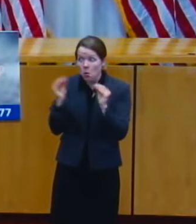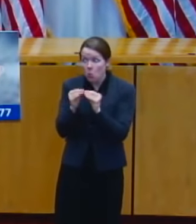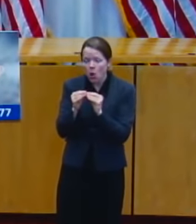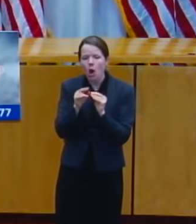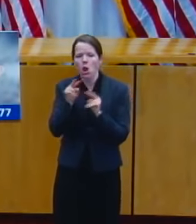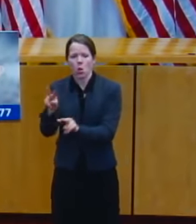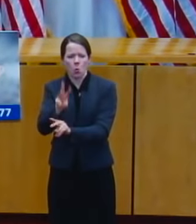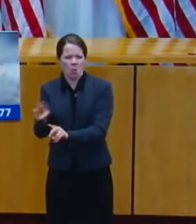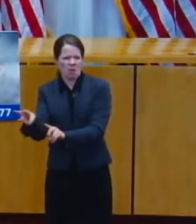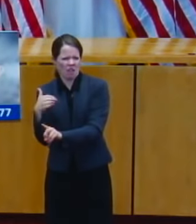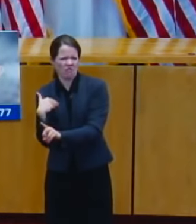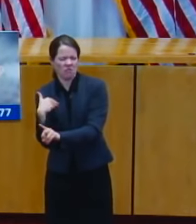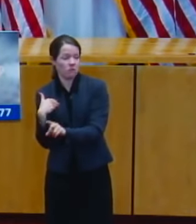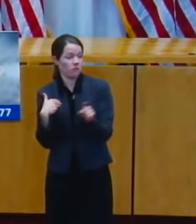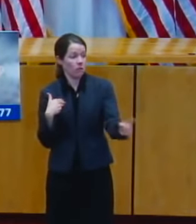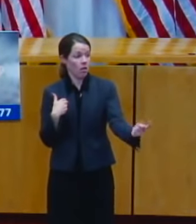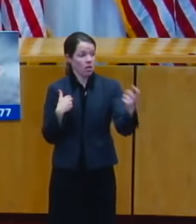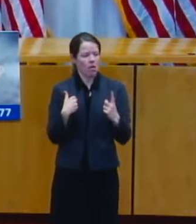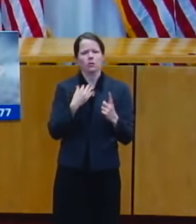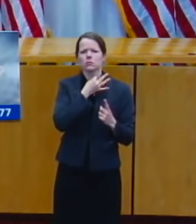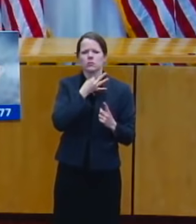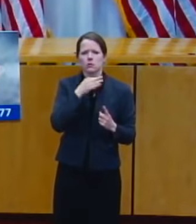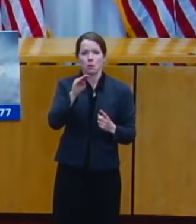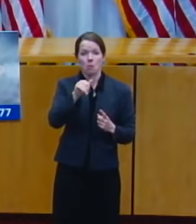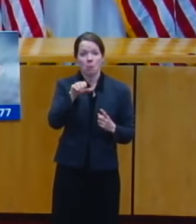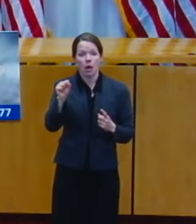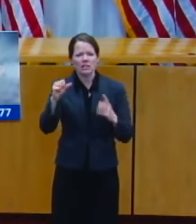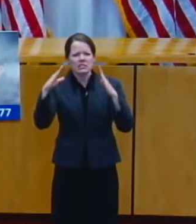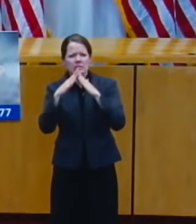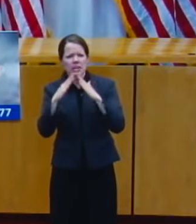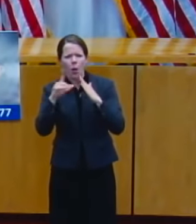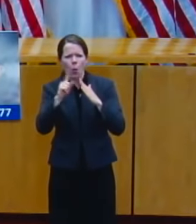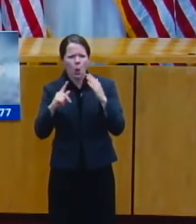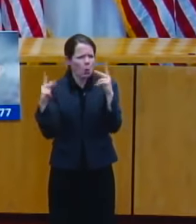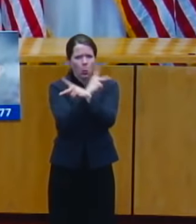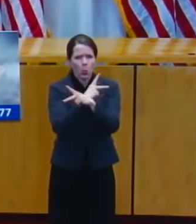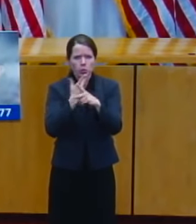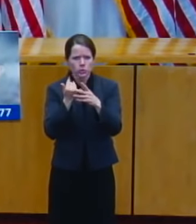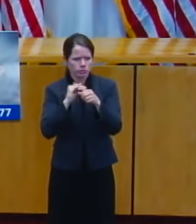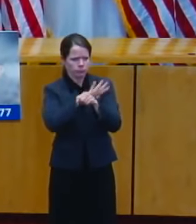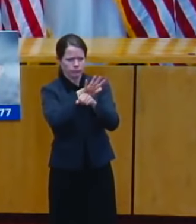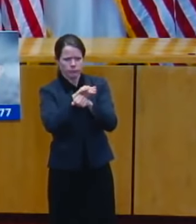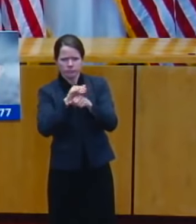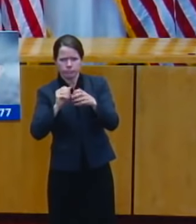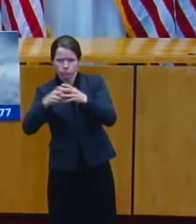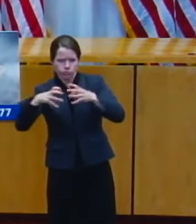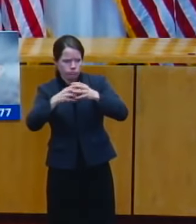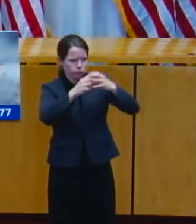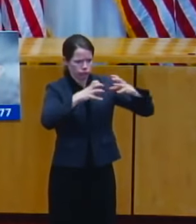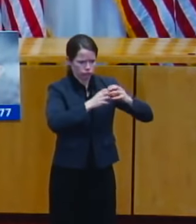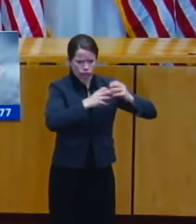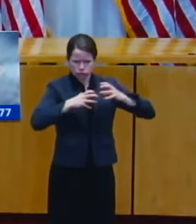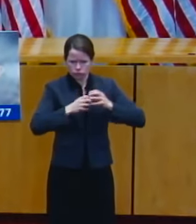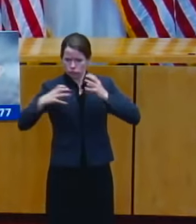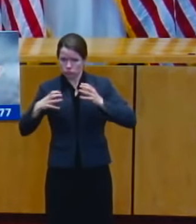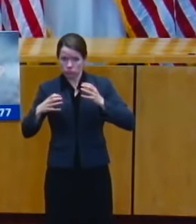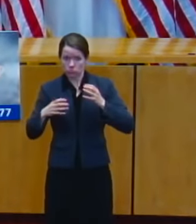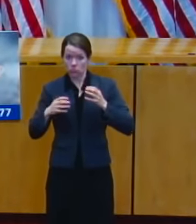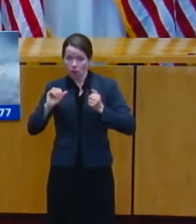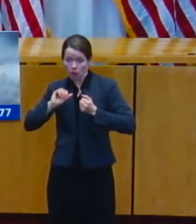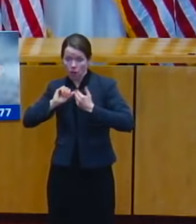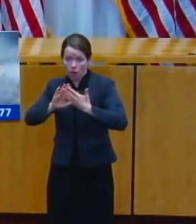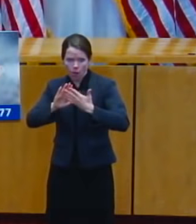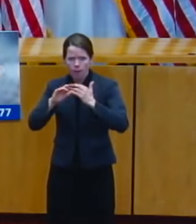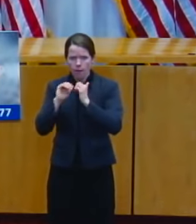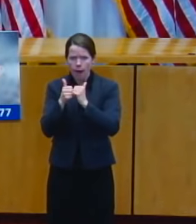that we're getting a lot more than other places? And how do you intend to prioritize services? So